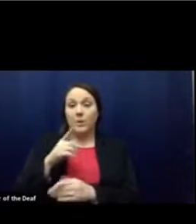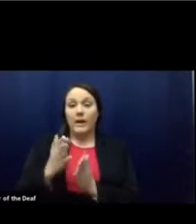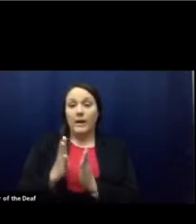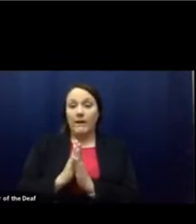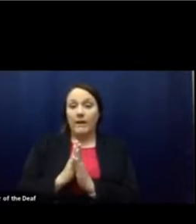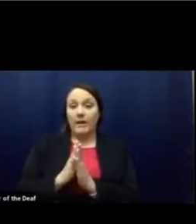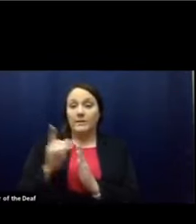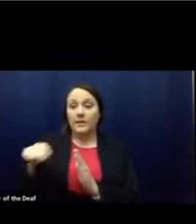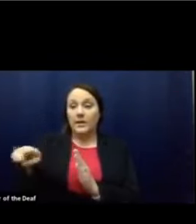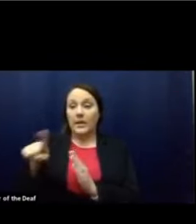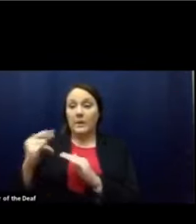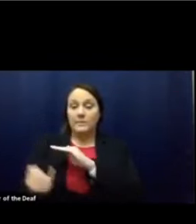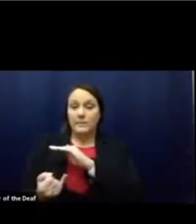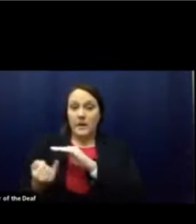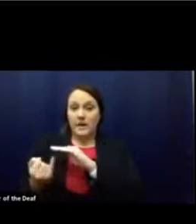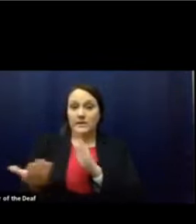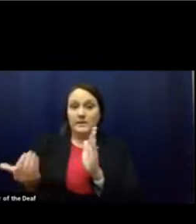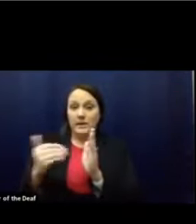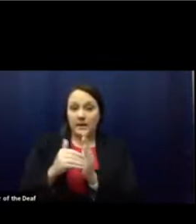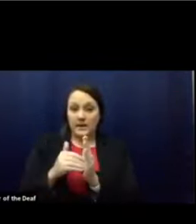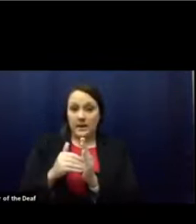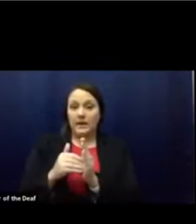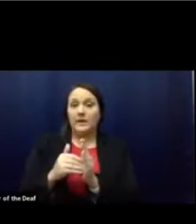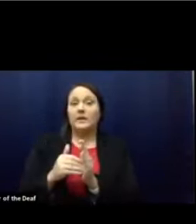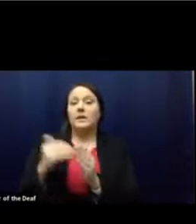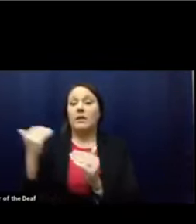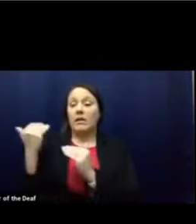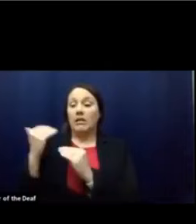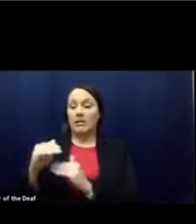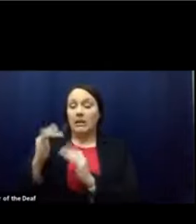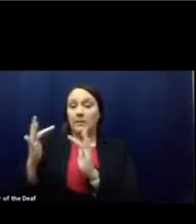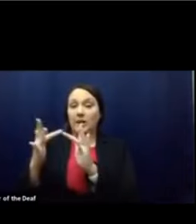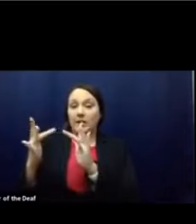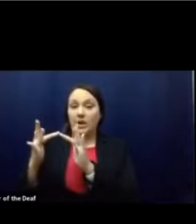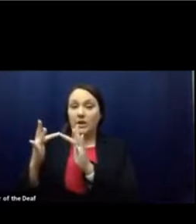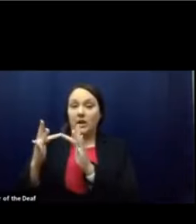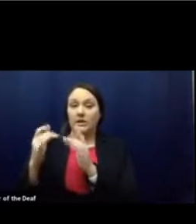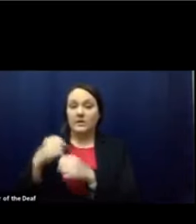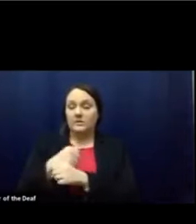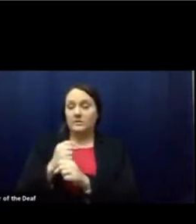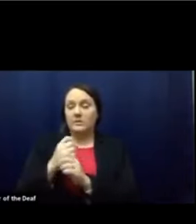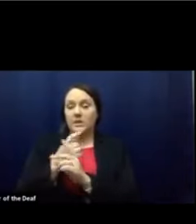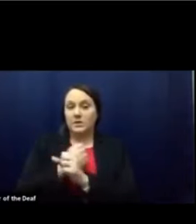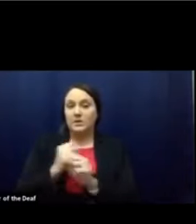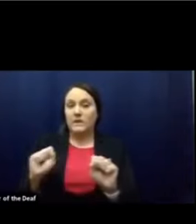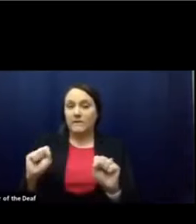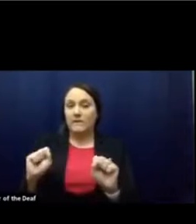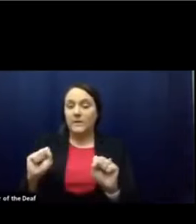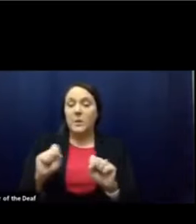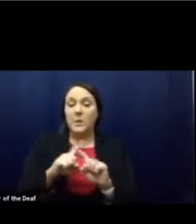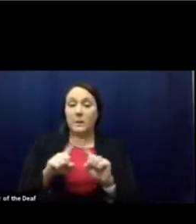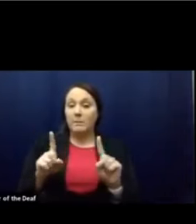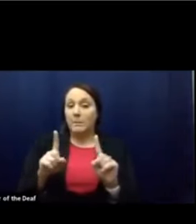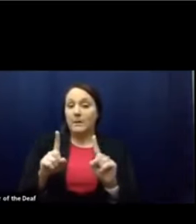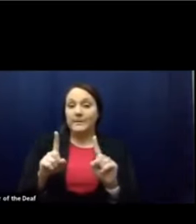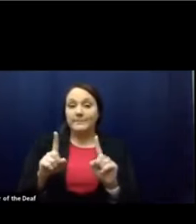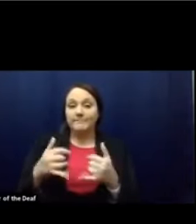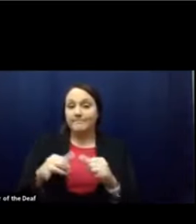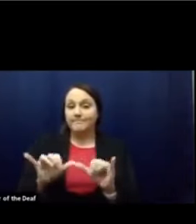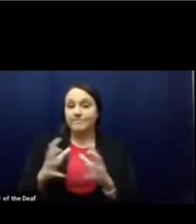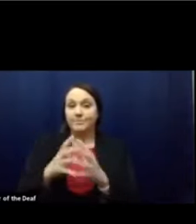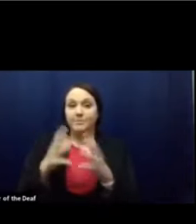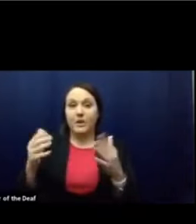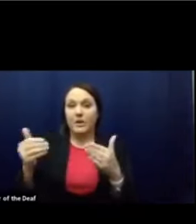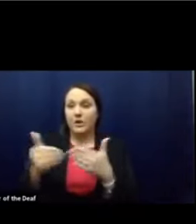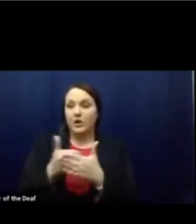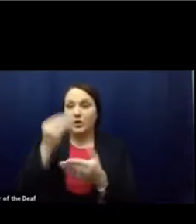to isolate again and quarantine their contacts to be on the safe side there. But there's still so much newness